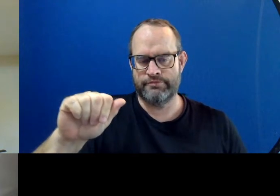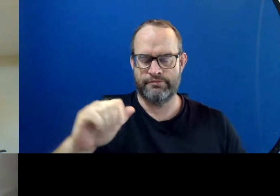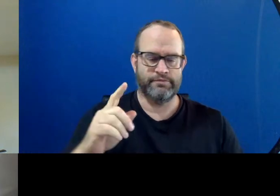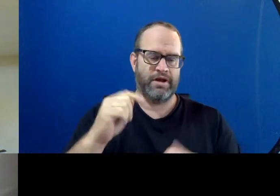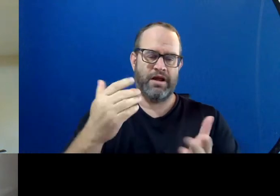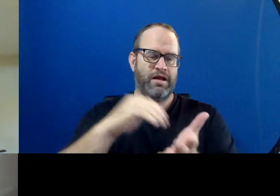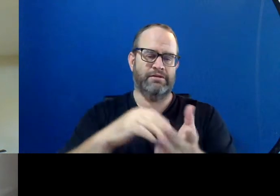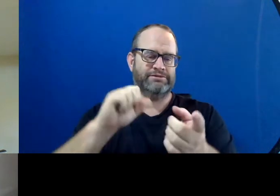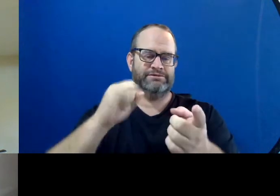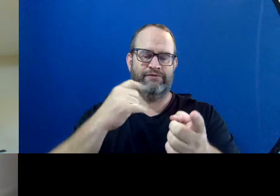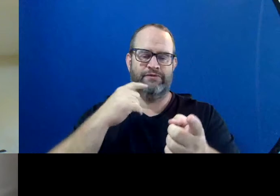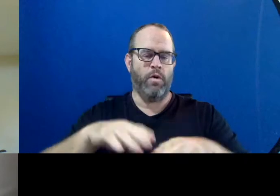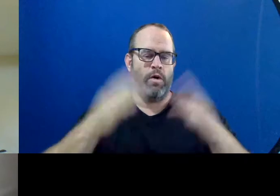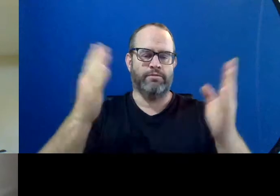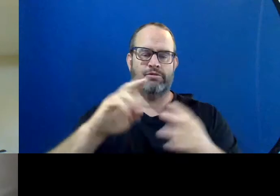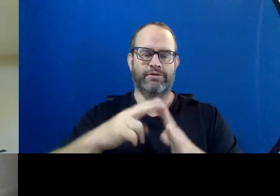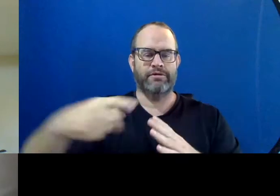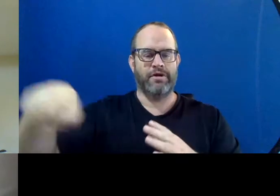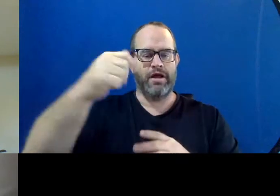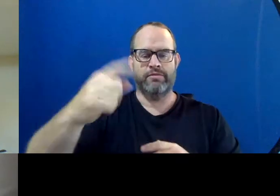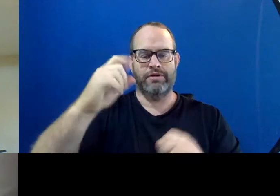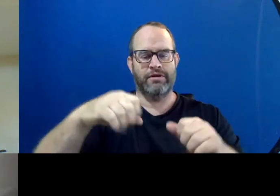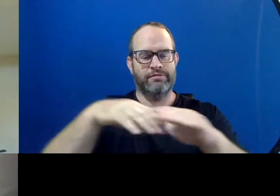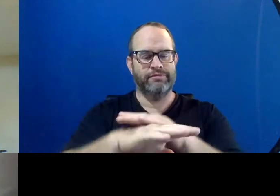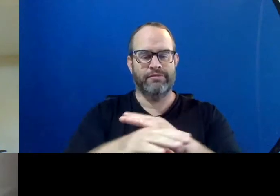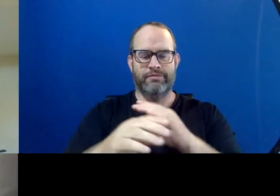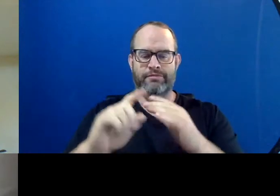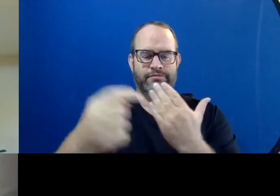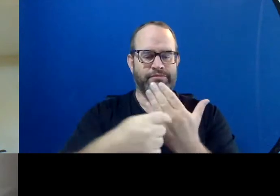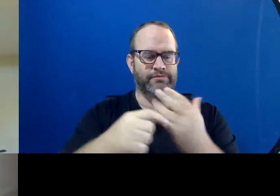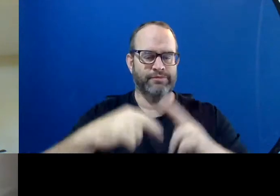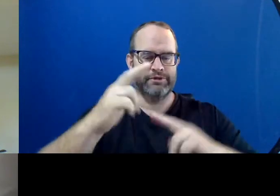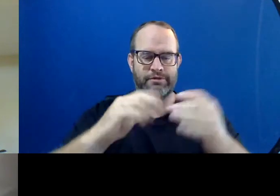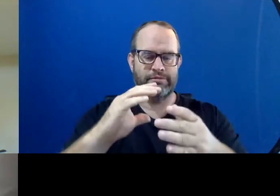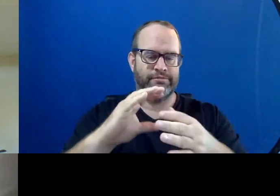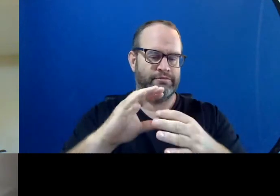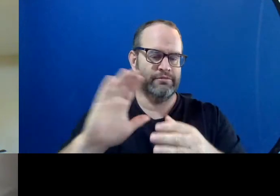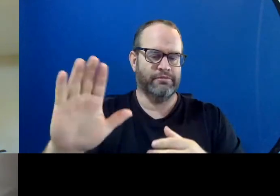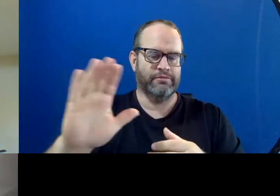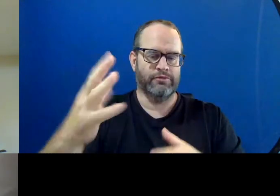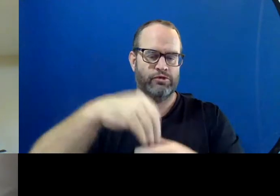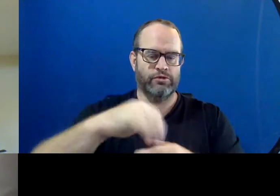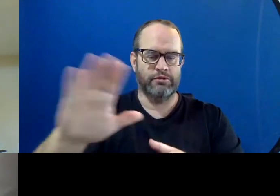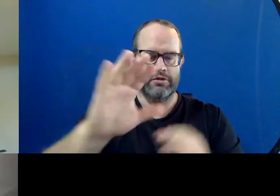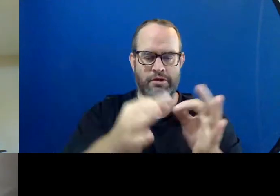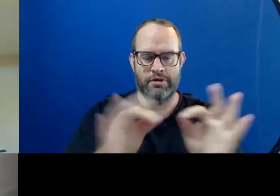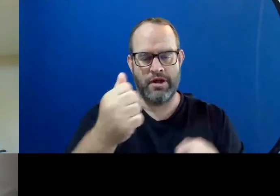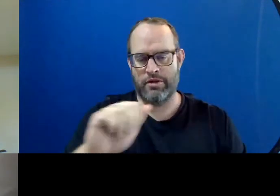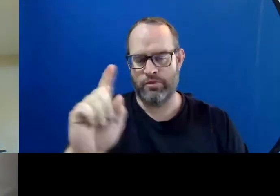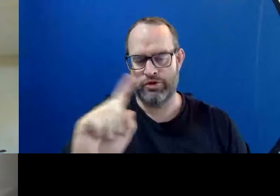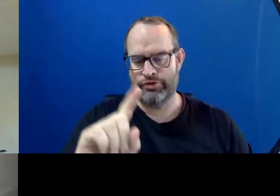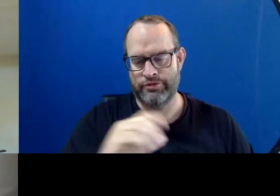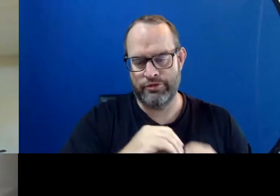as well as Somalia. And so again, just as Stephen opened with, we are hoping to provide